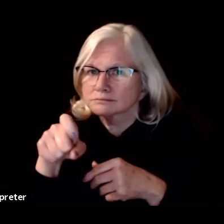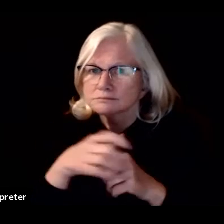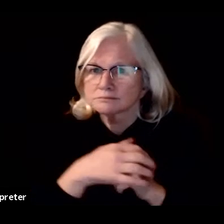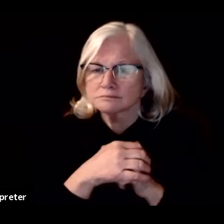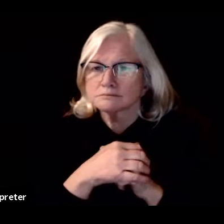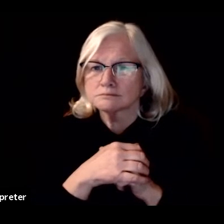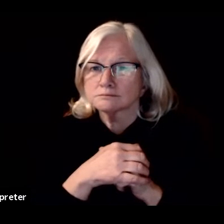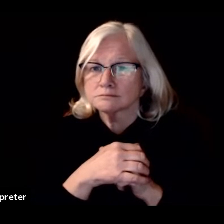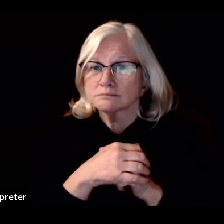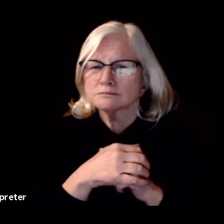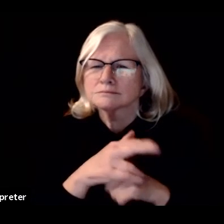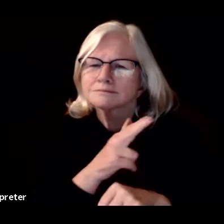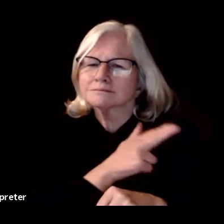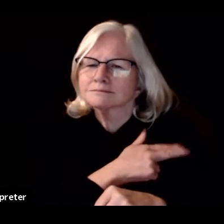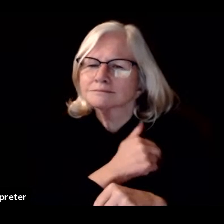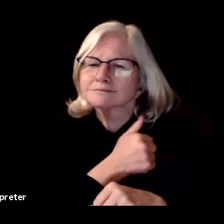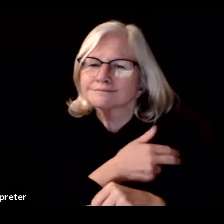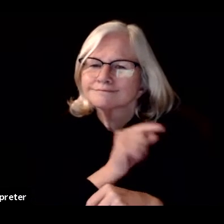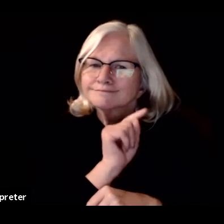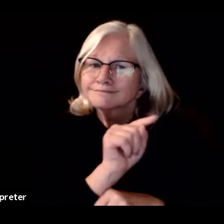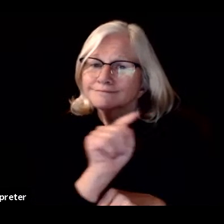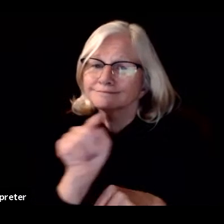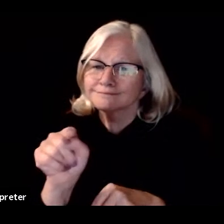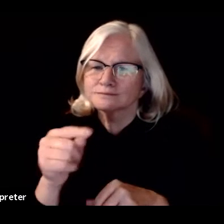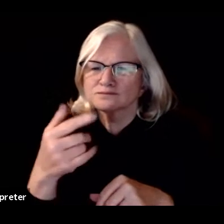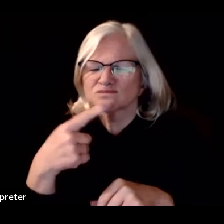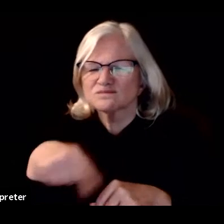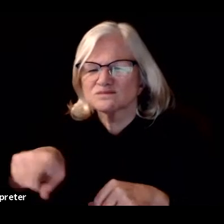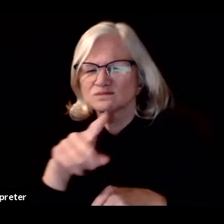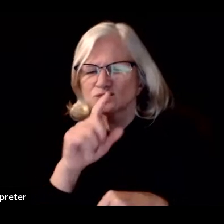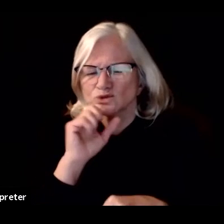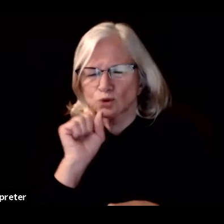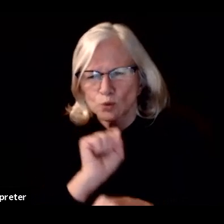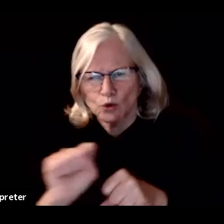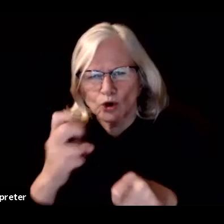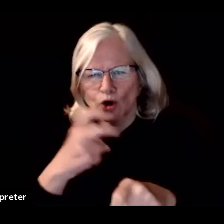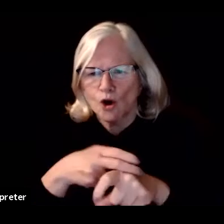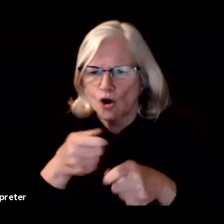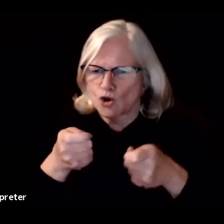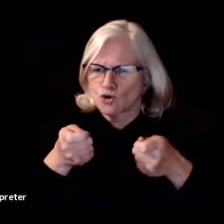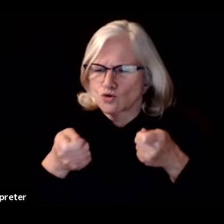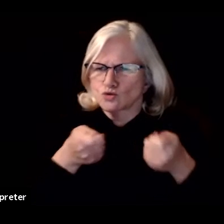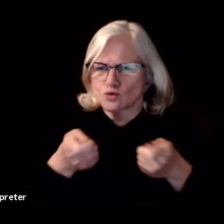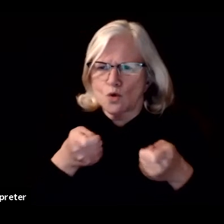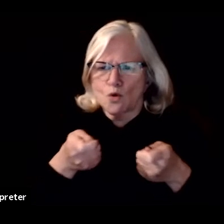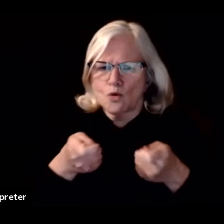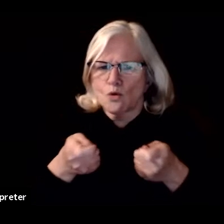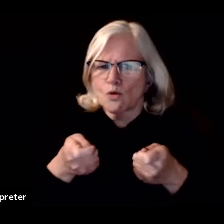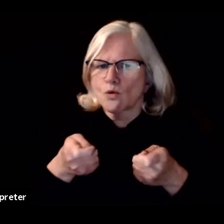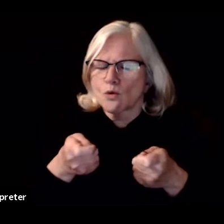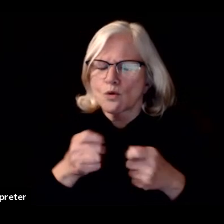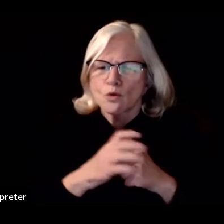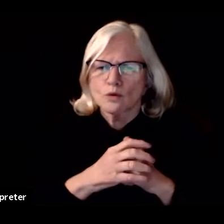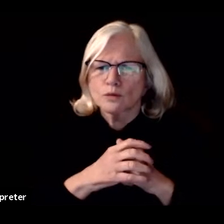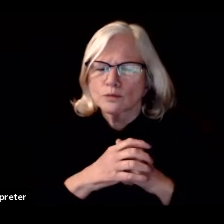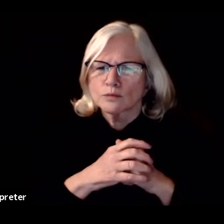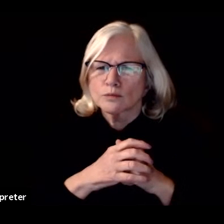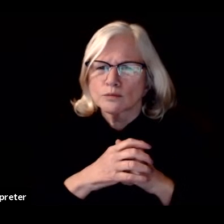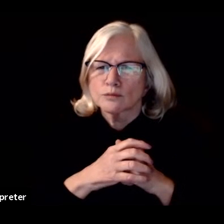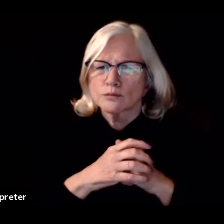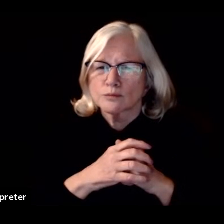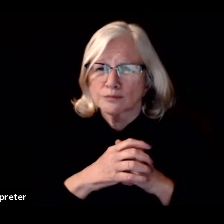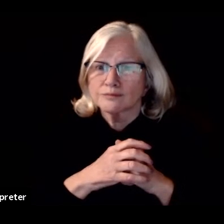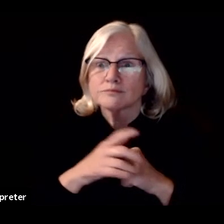they're using a number of tools at the level of the individual hospital or health system. They're doing a lot of things